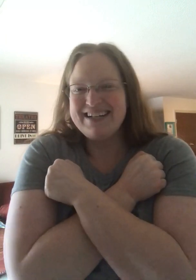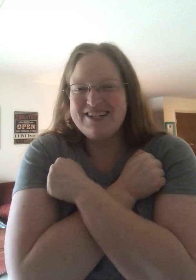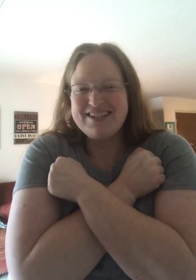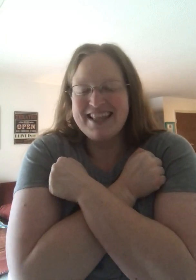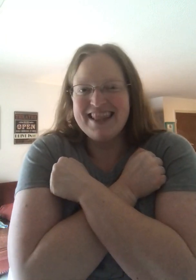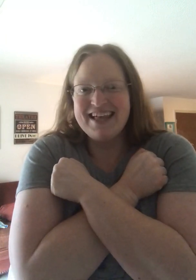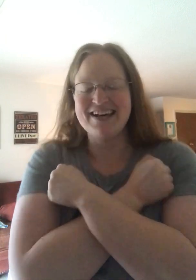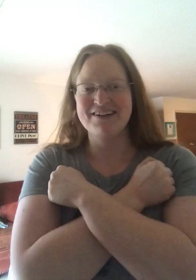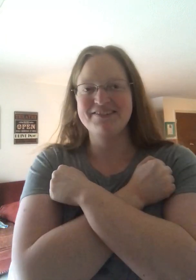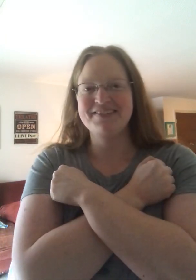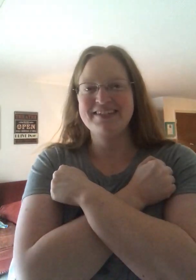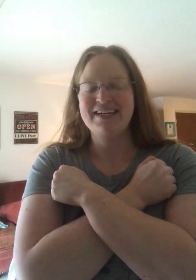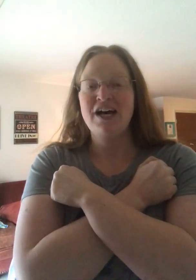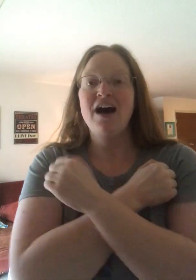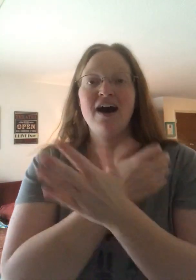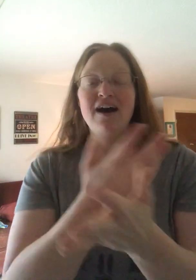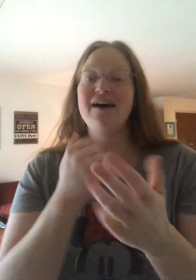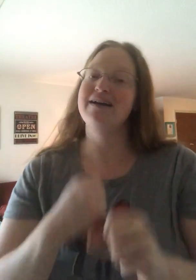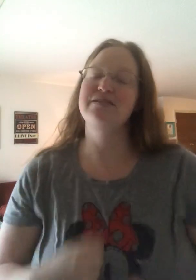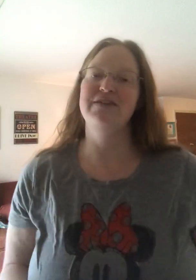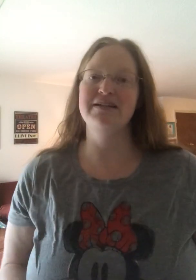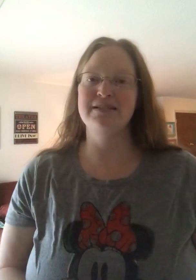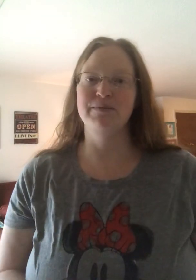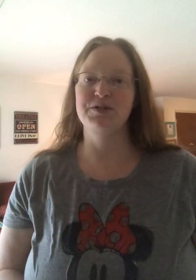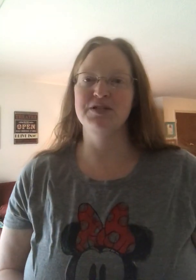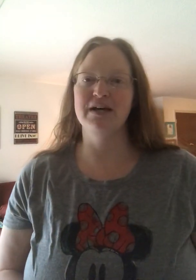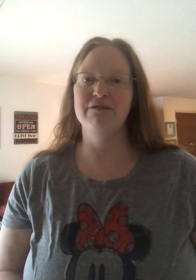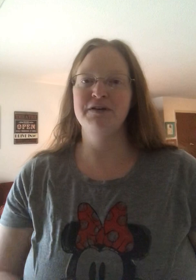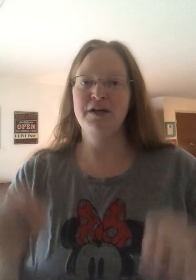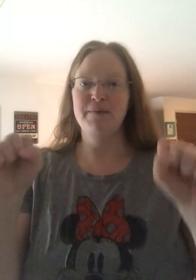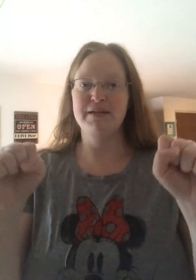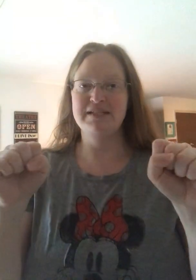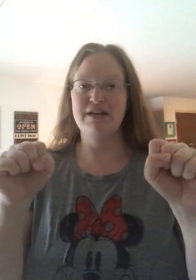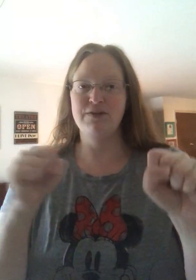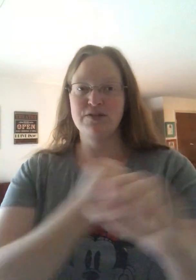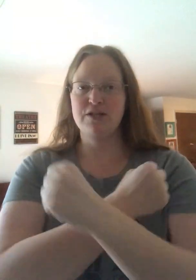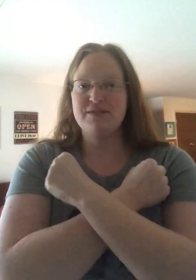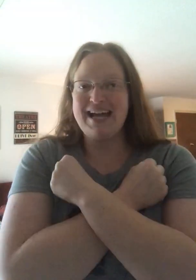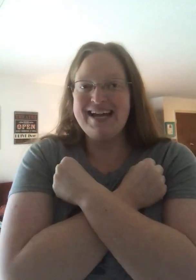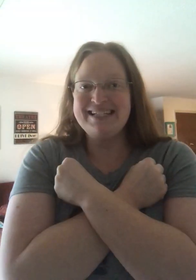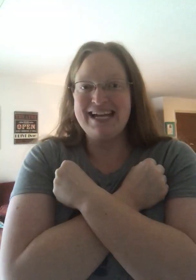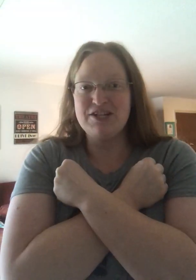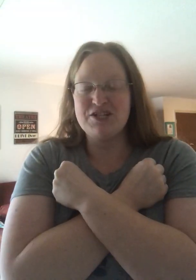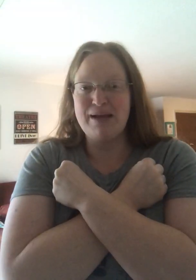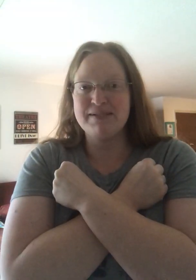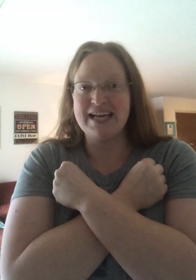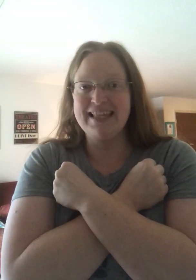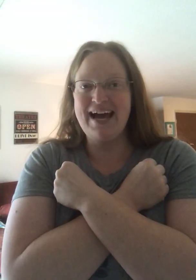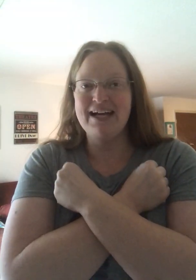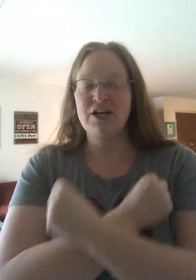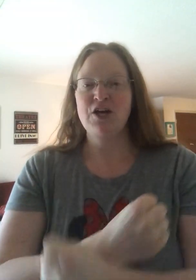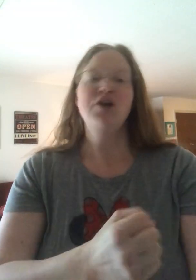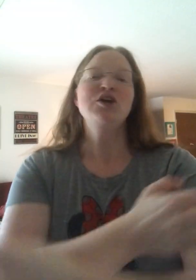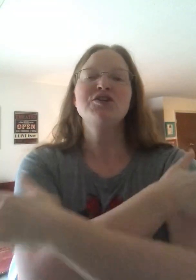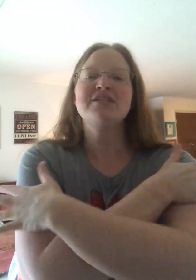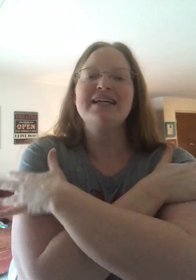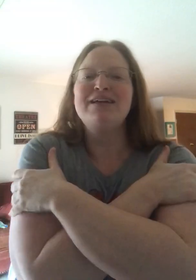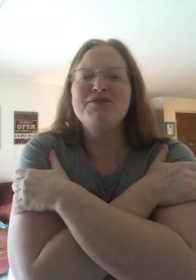just love. Hug is very similar to love, but instead of using those S hand shapes like that, you're just going to give yourself